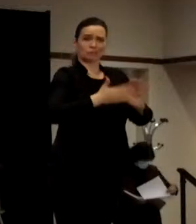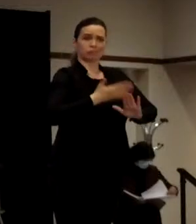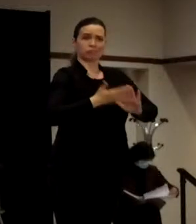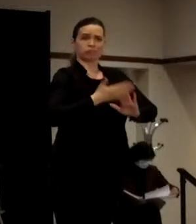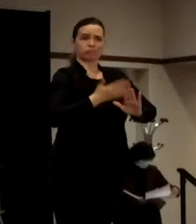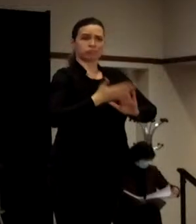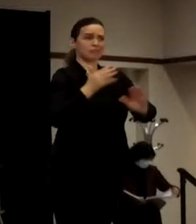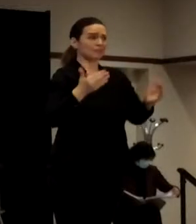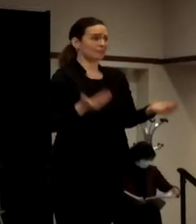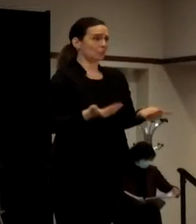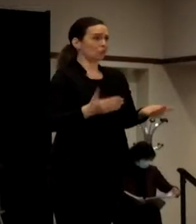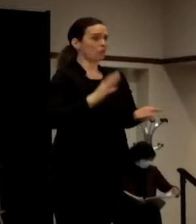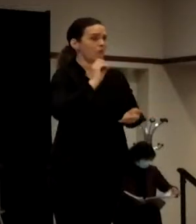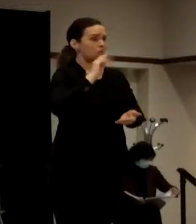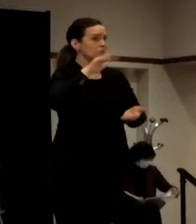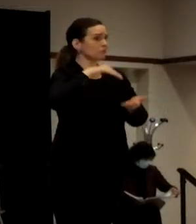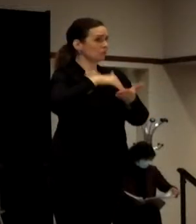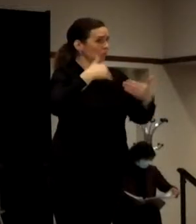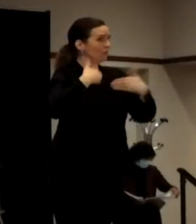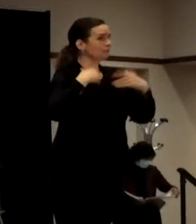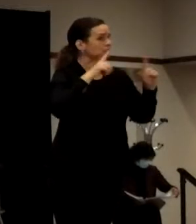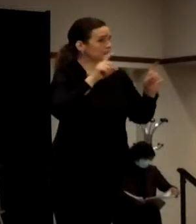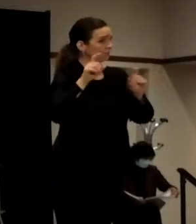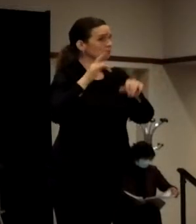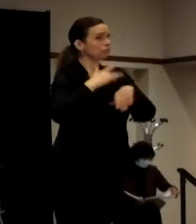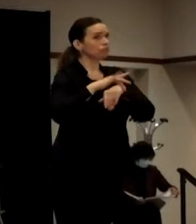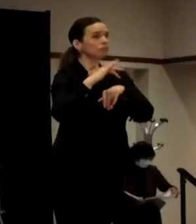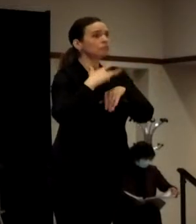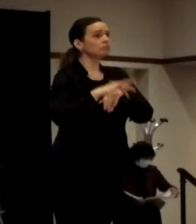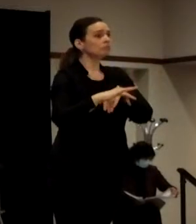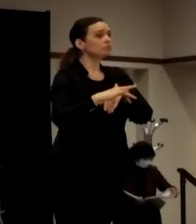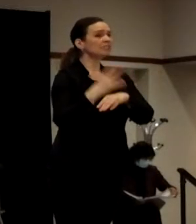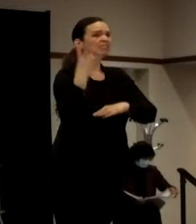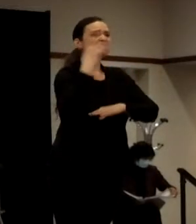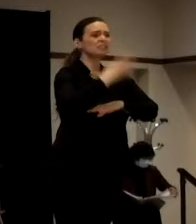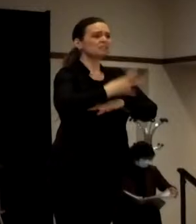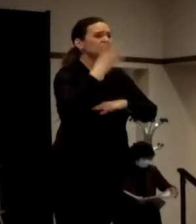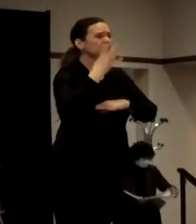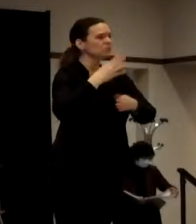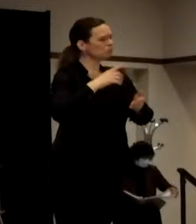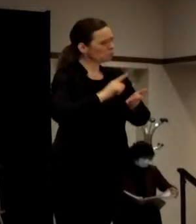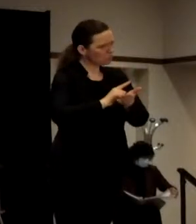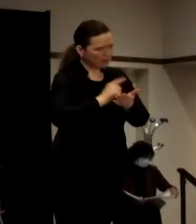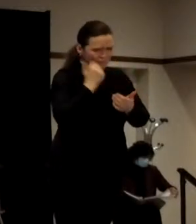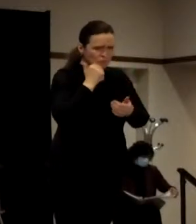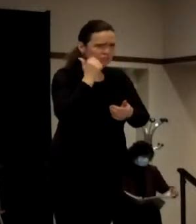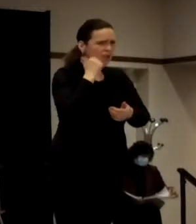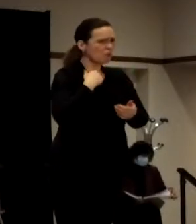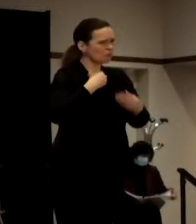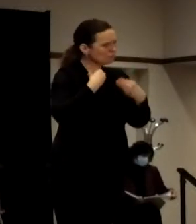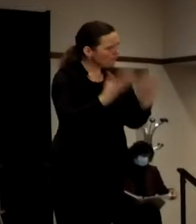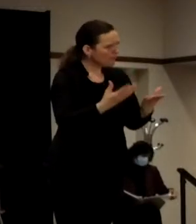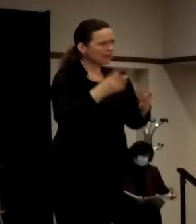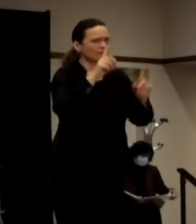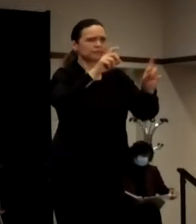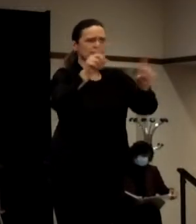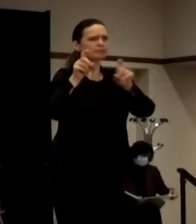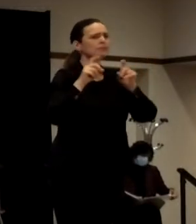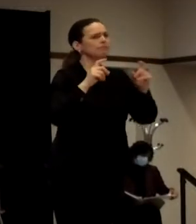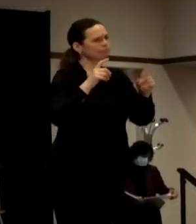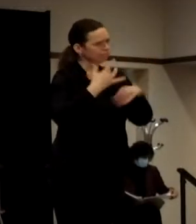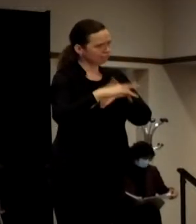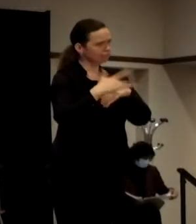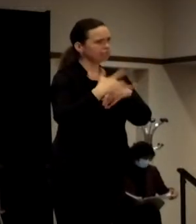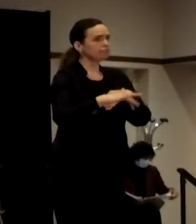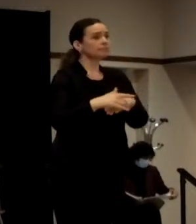when demand is low. We don't do it 7 days a week, but we still do it. And then we go out into the community, and then we work with